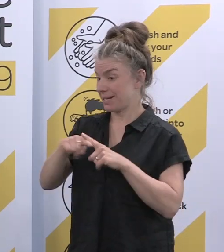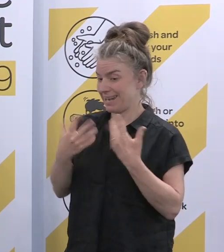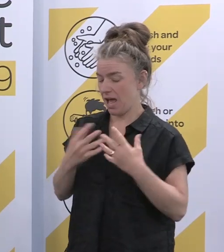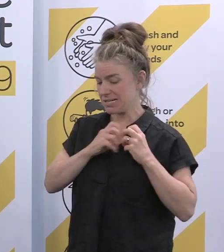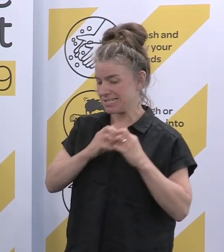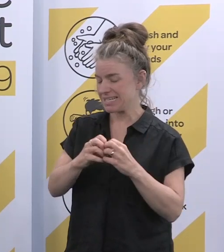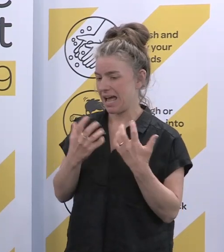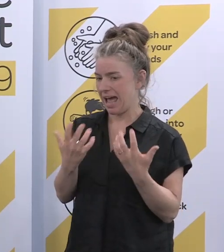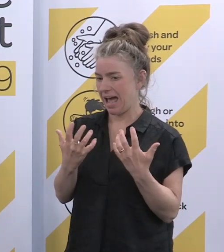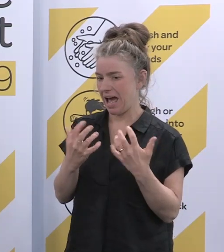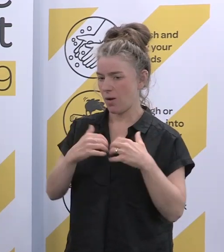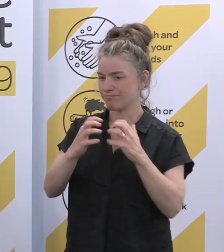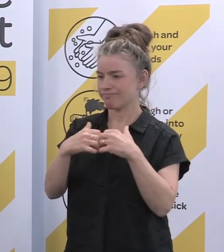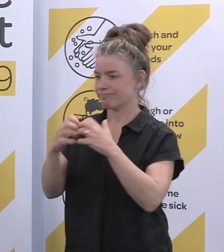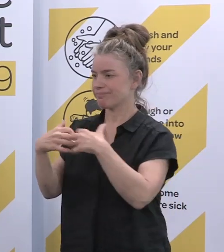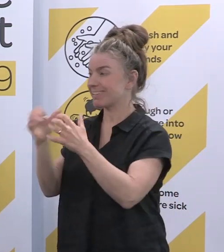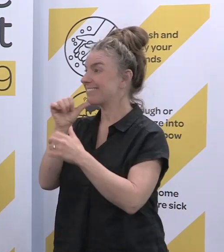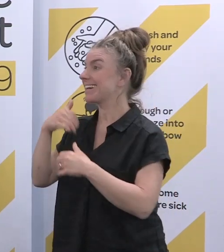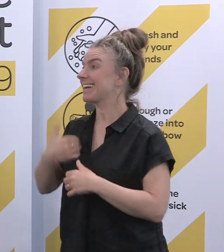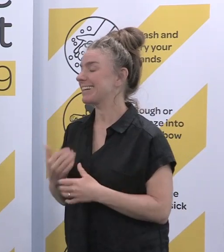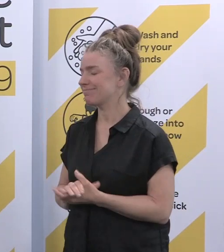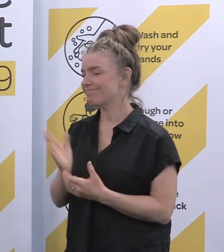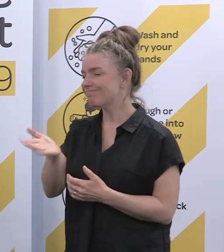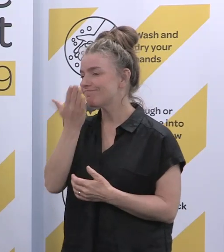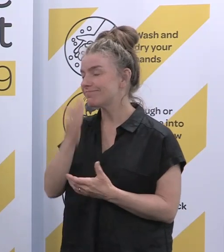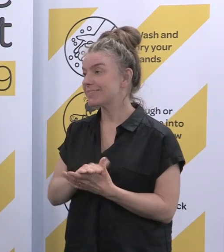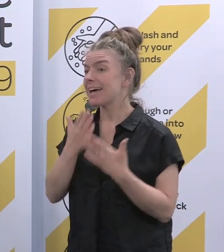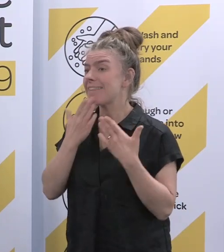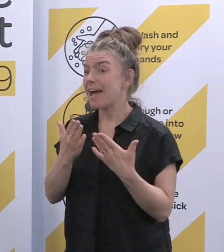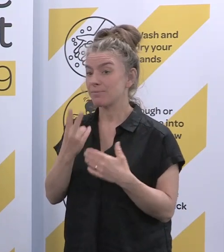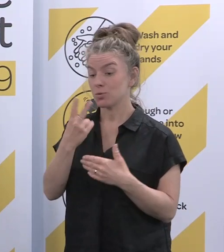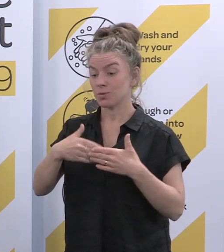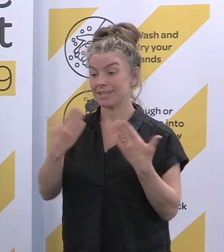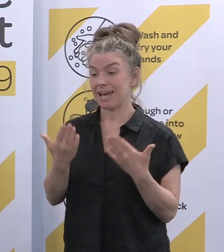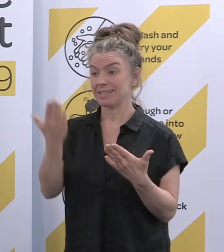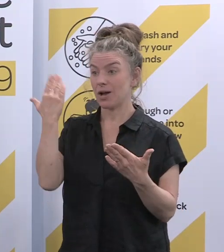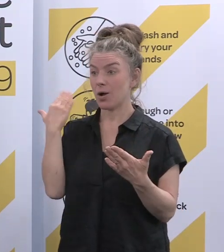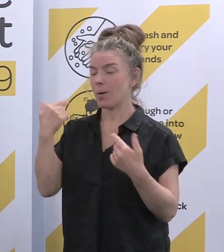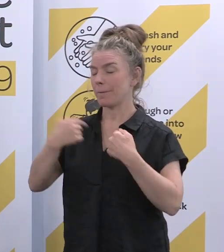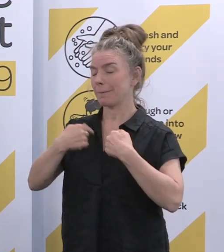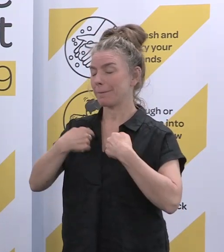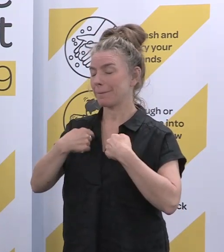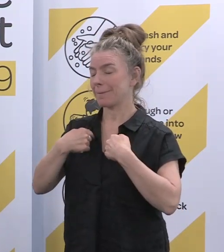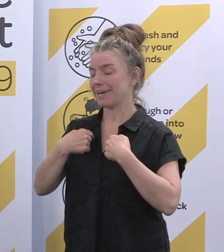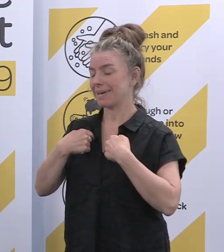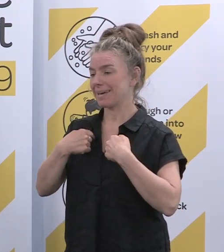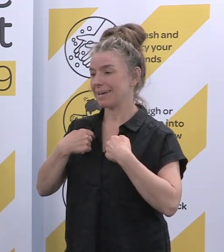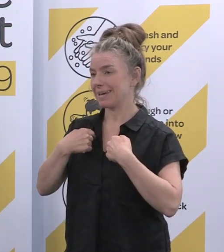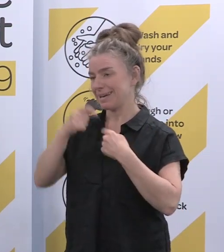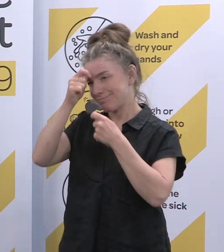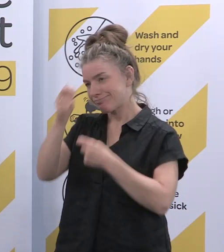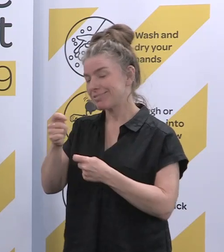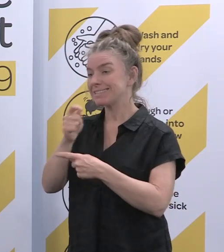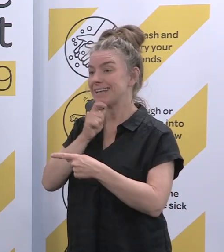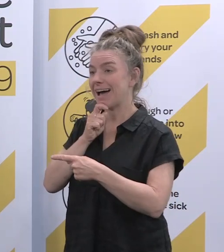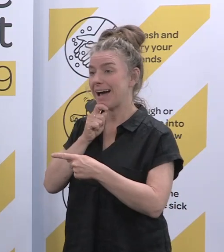to do that quickly. Look, thank you very much. And a couple of days ago, I gave a shout out to the